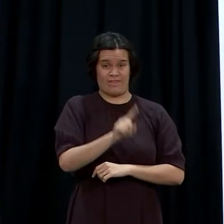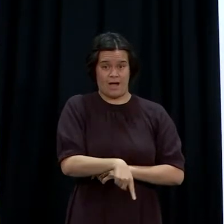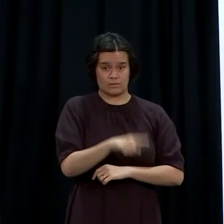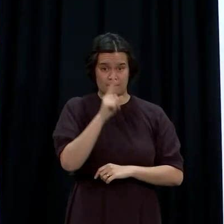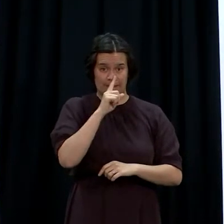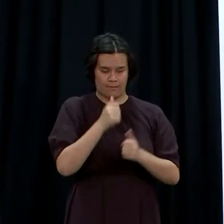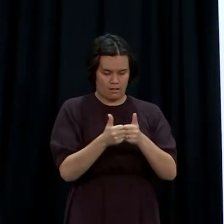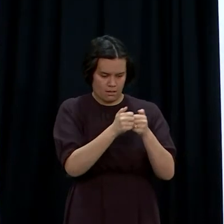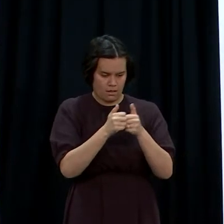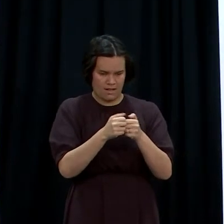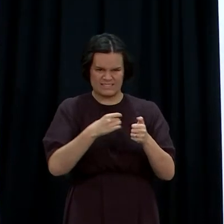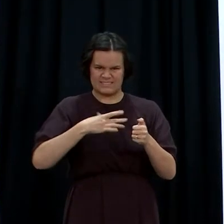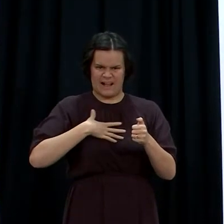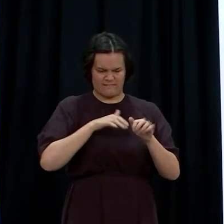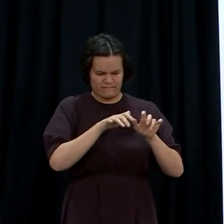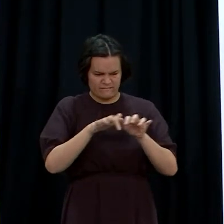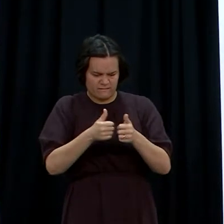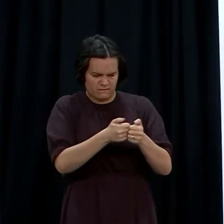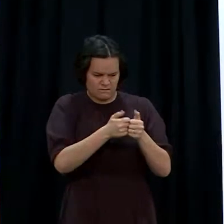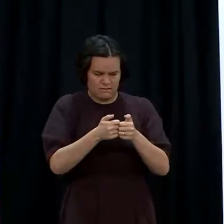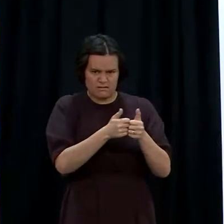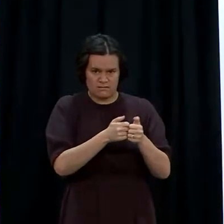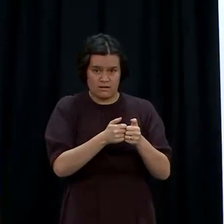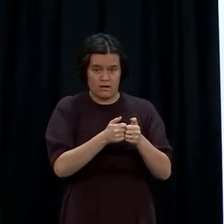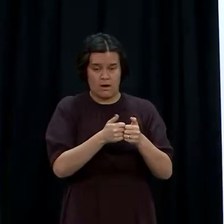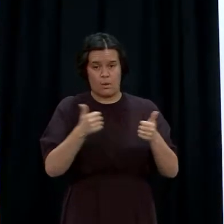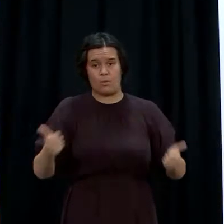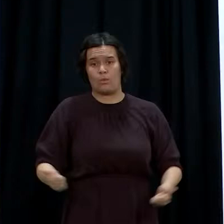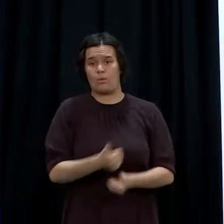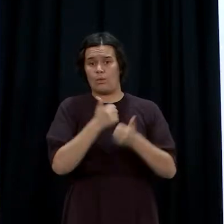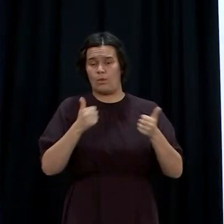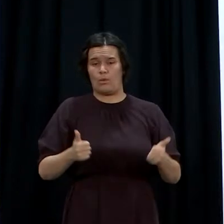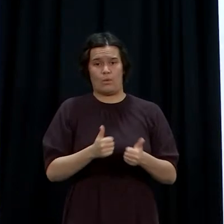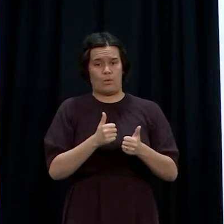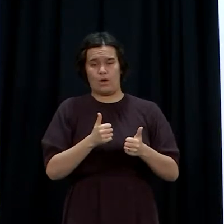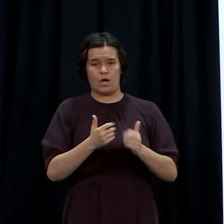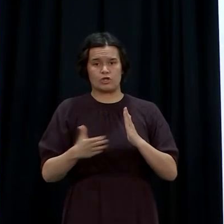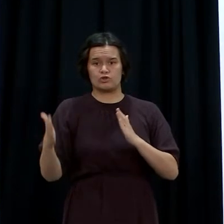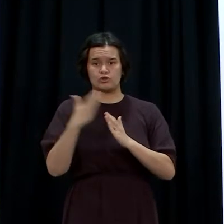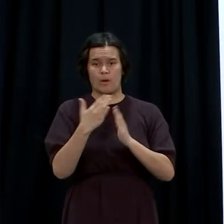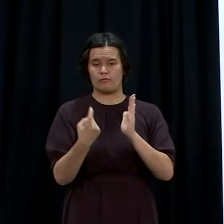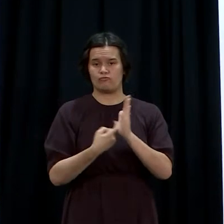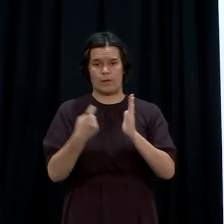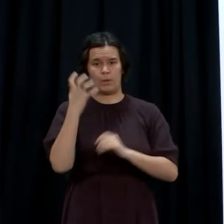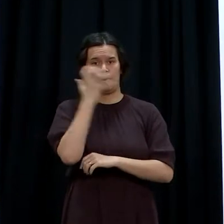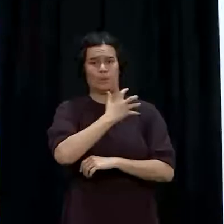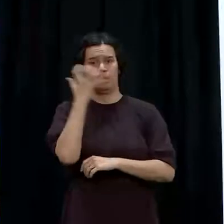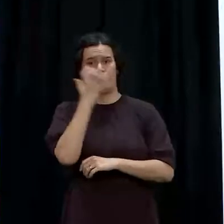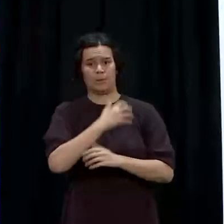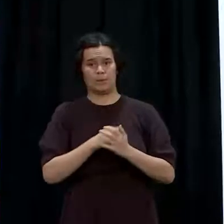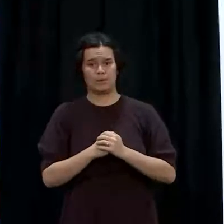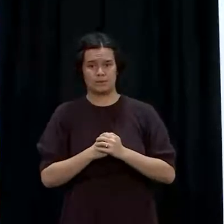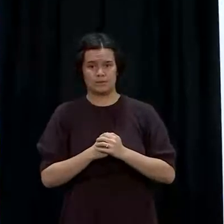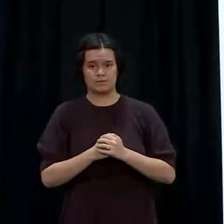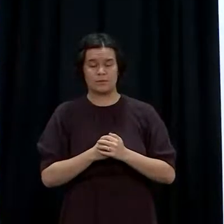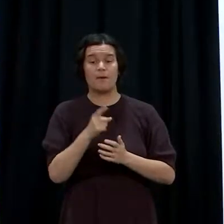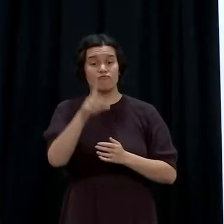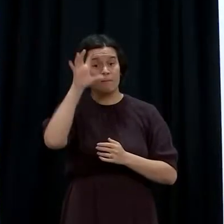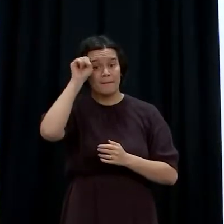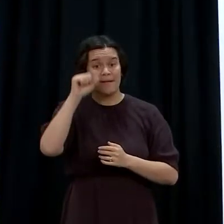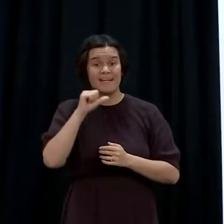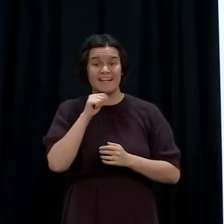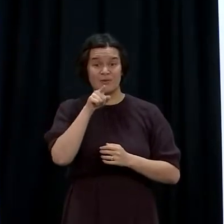staying home and getting a test if you're unwell, and of course if you're in Auckland, doing everything that is required under Alert Level 4